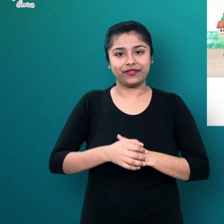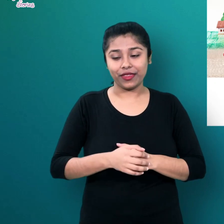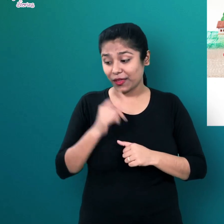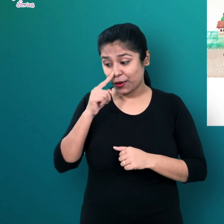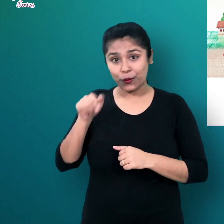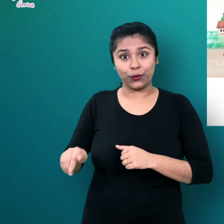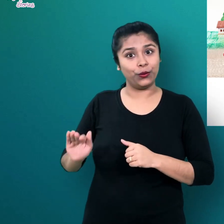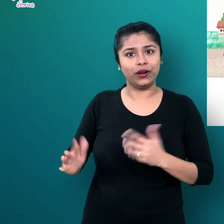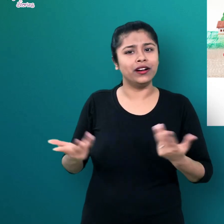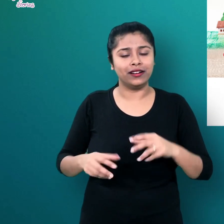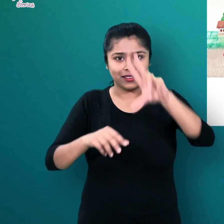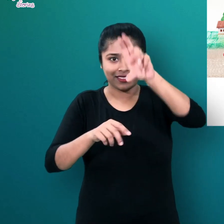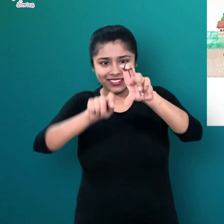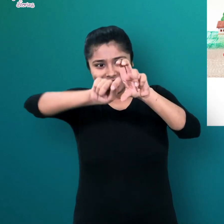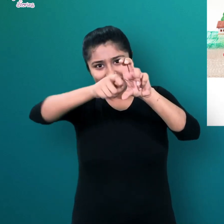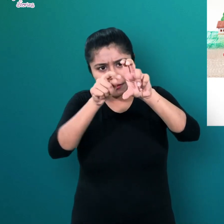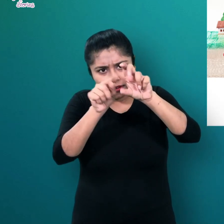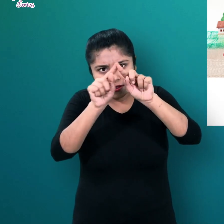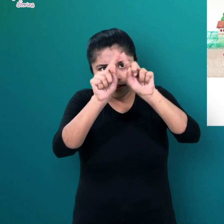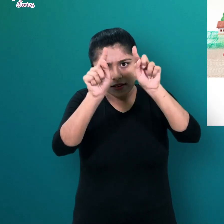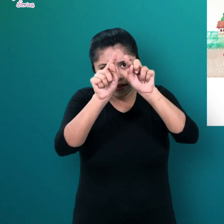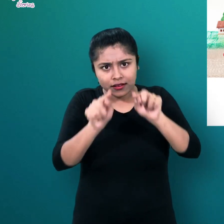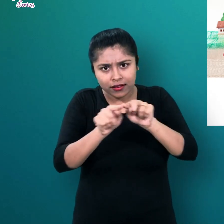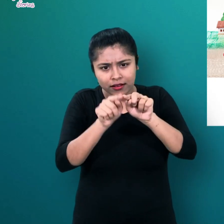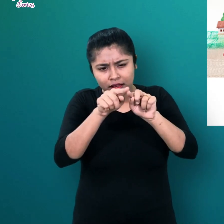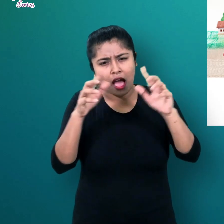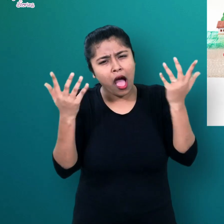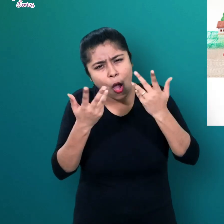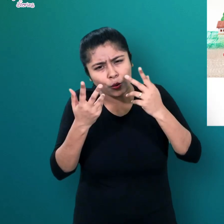She loved to explore the mysterious depths of keyholes.